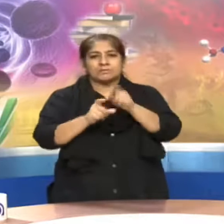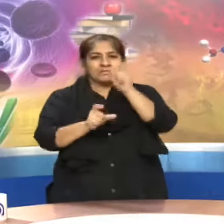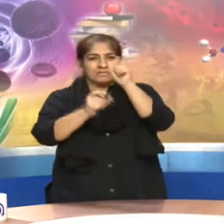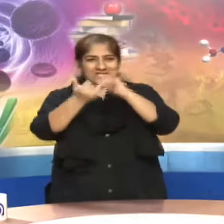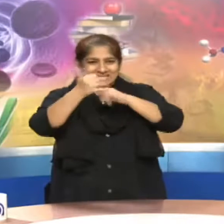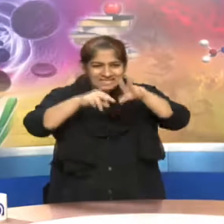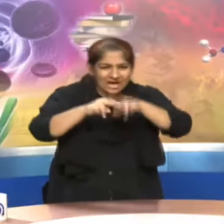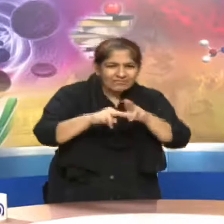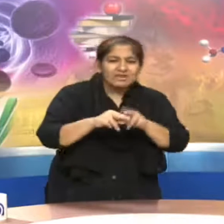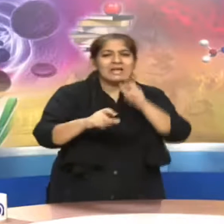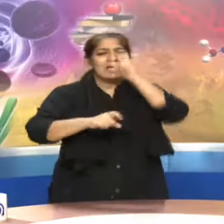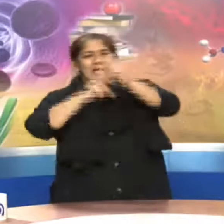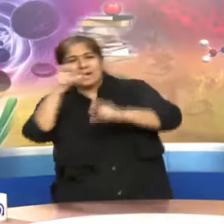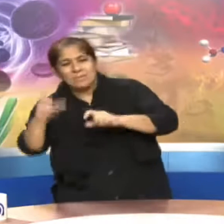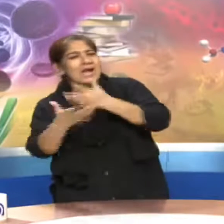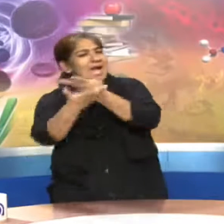The third point, which is very important,